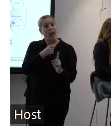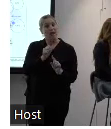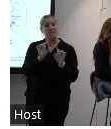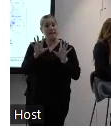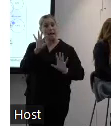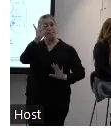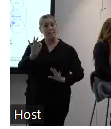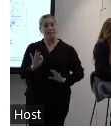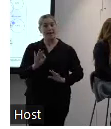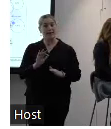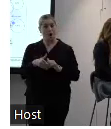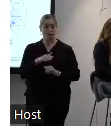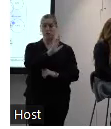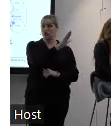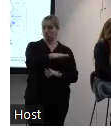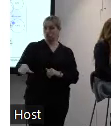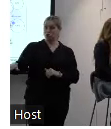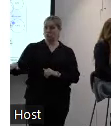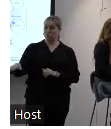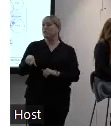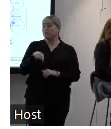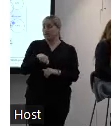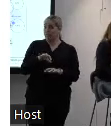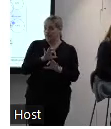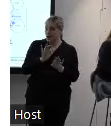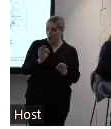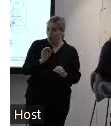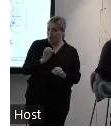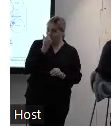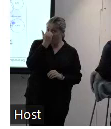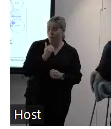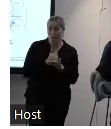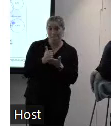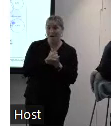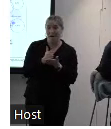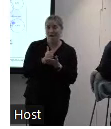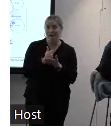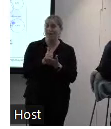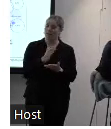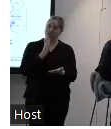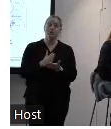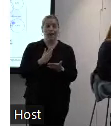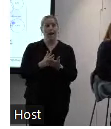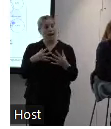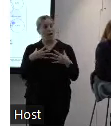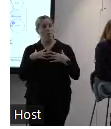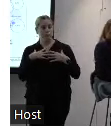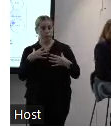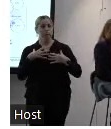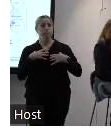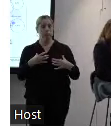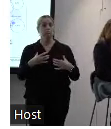children collectively, which is not a small number, and it's really alarming that the numbers and the rates of diagnosis are